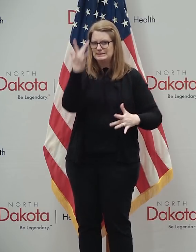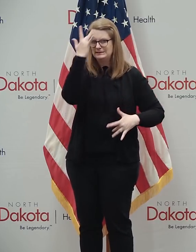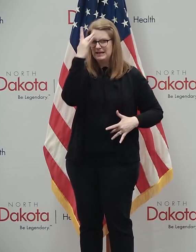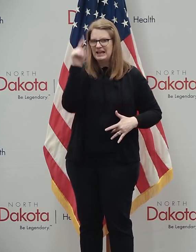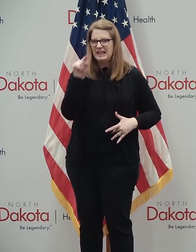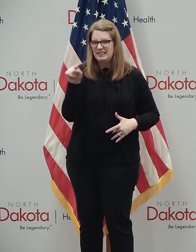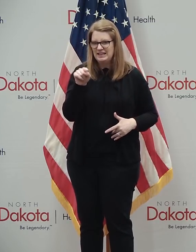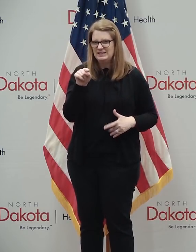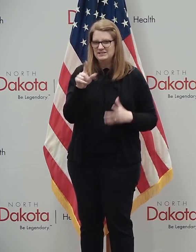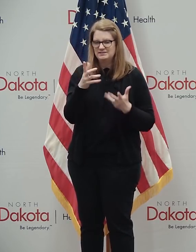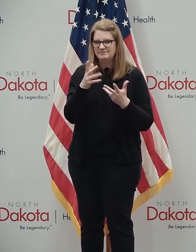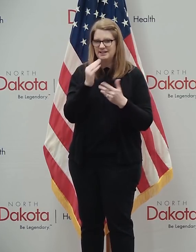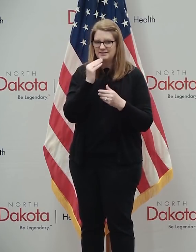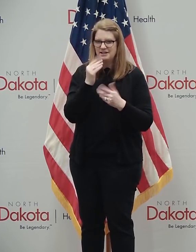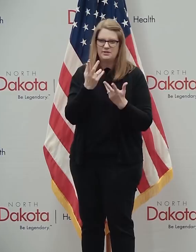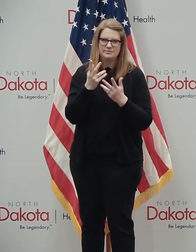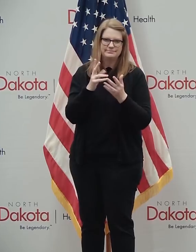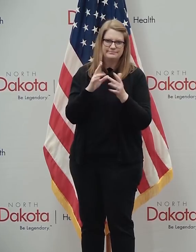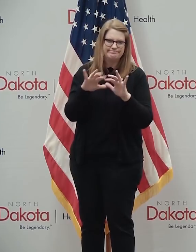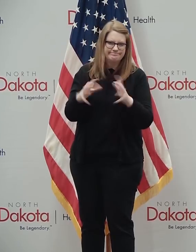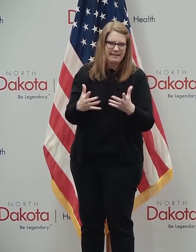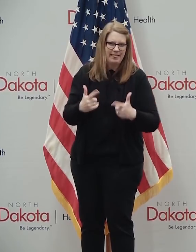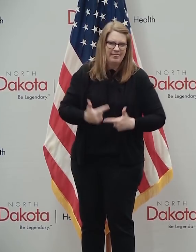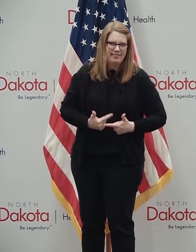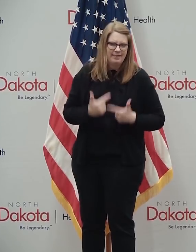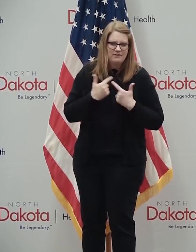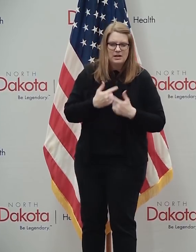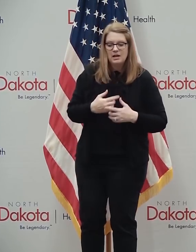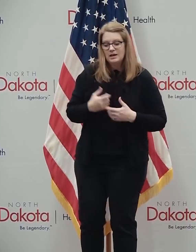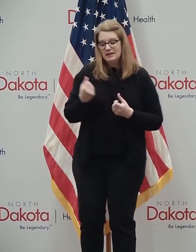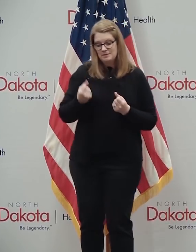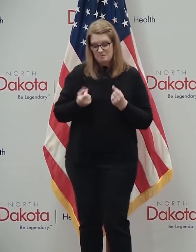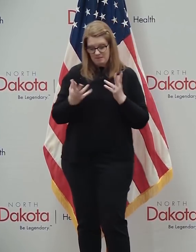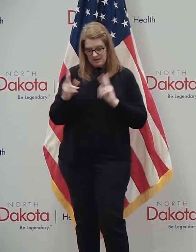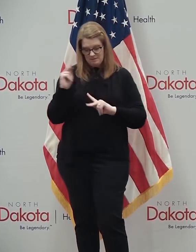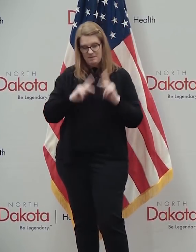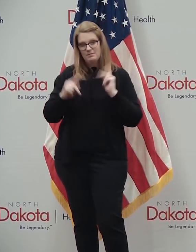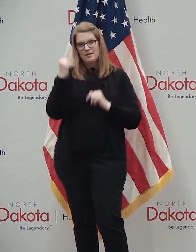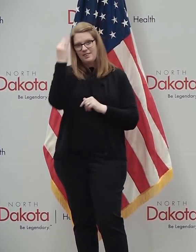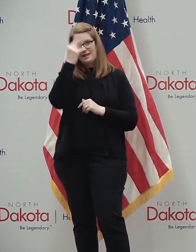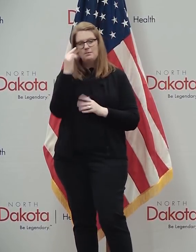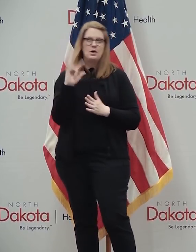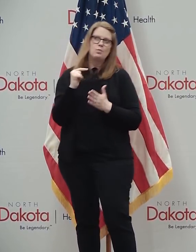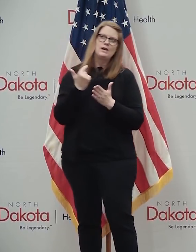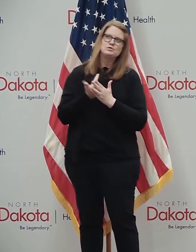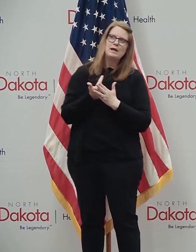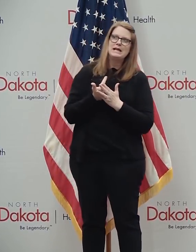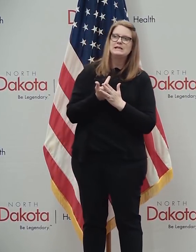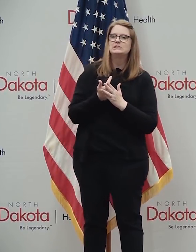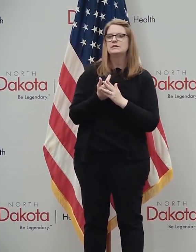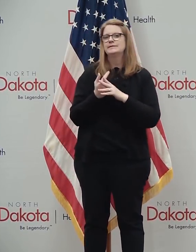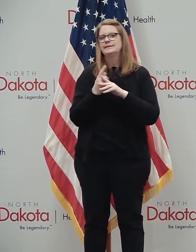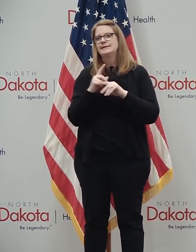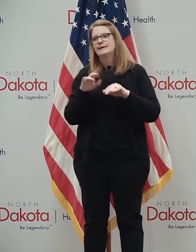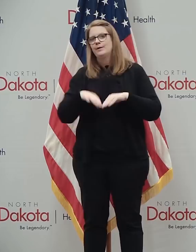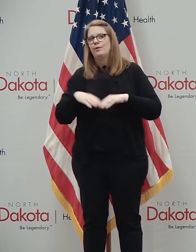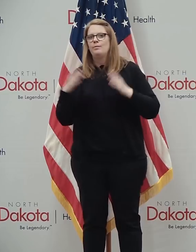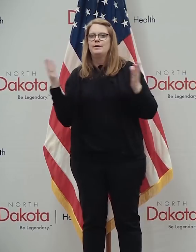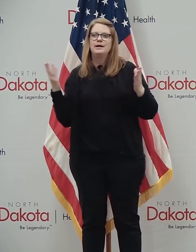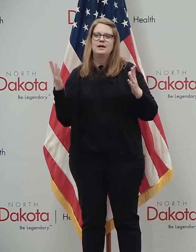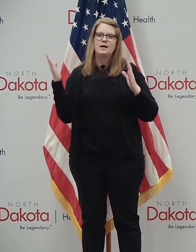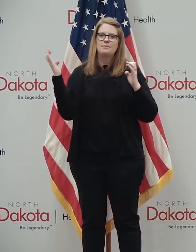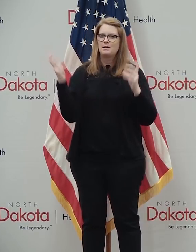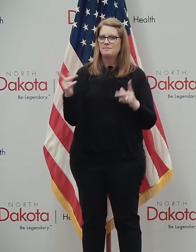more work to be done. And as many people are thinking about graduation and going back, and we're getting back to